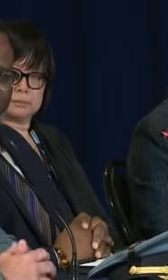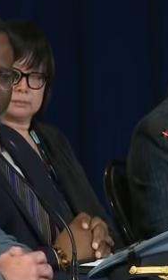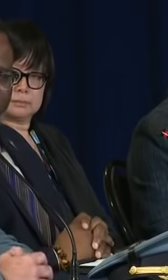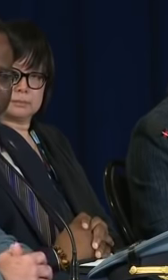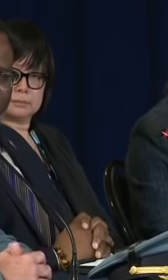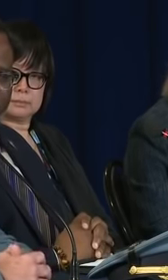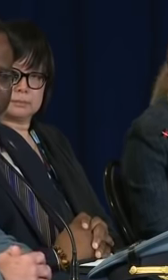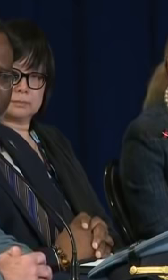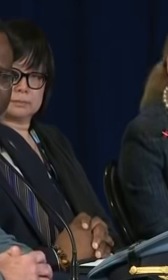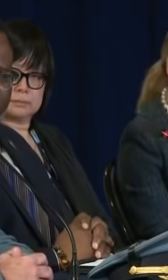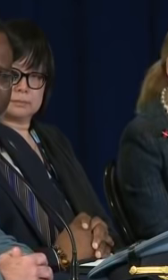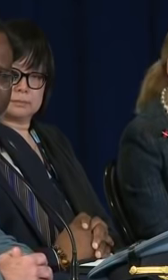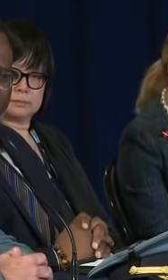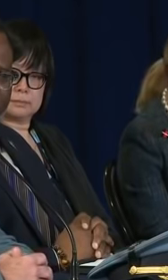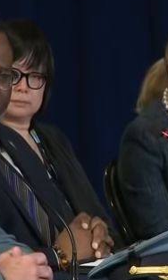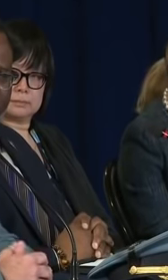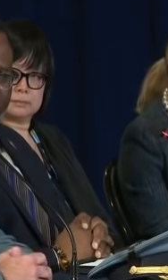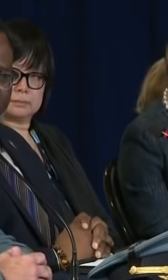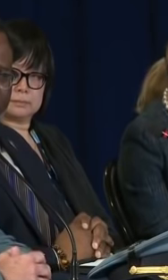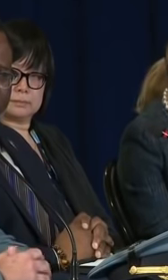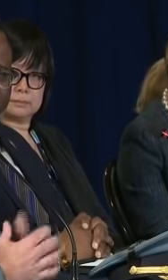given the amount of disasters that we've had.